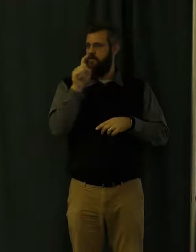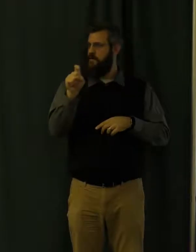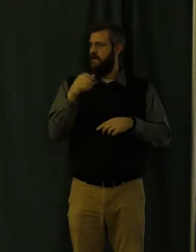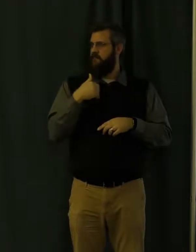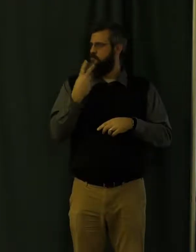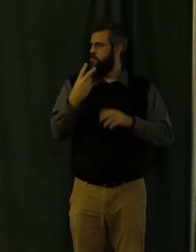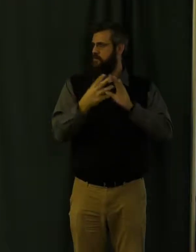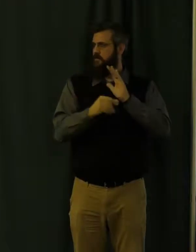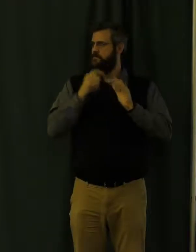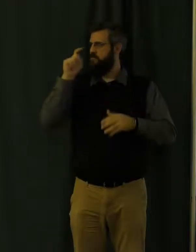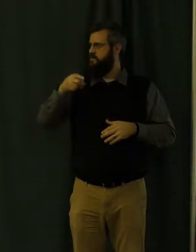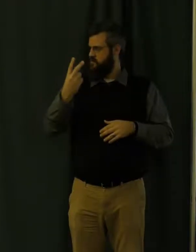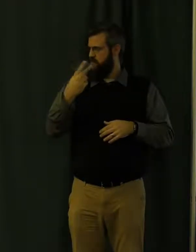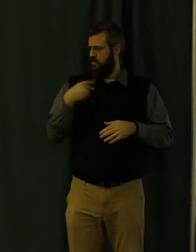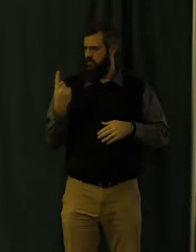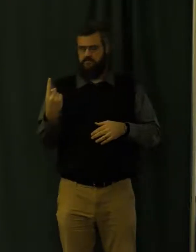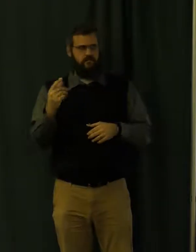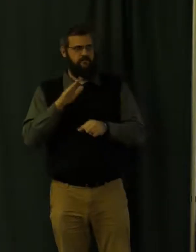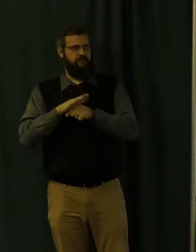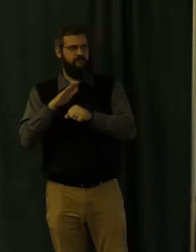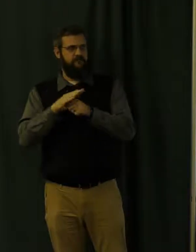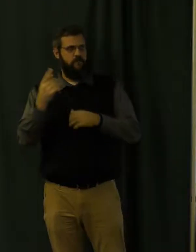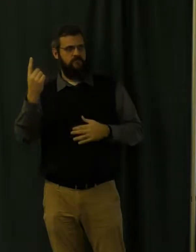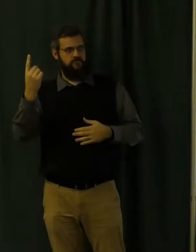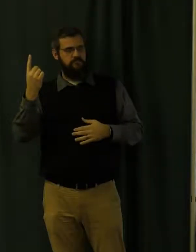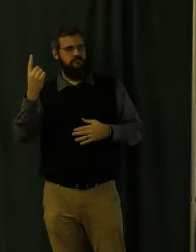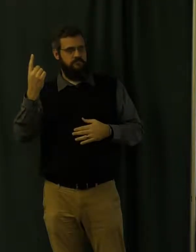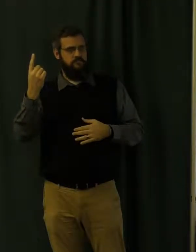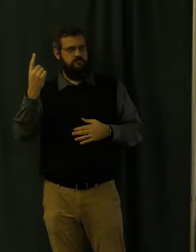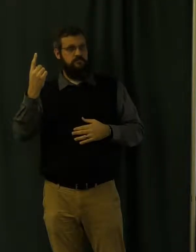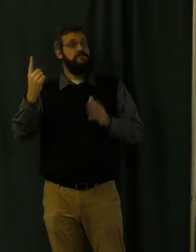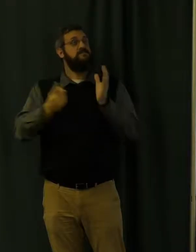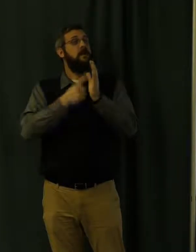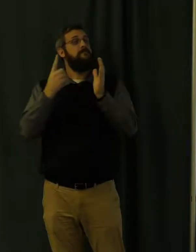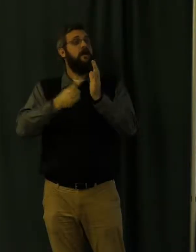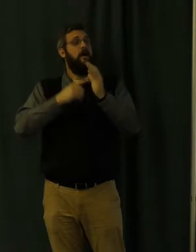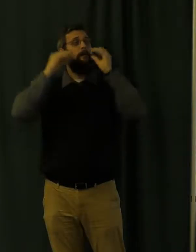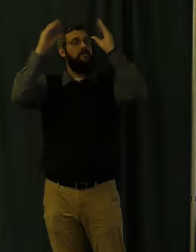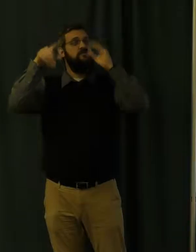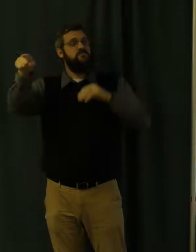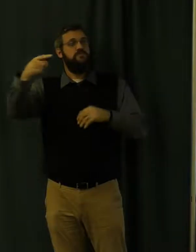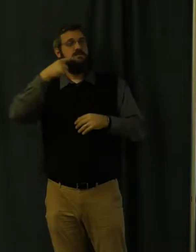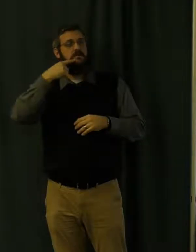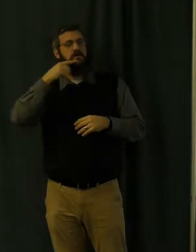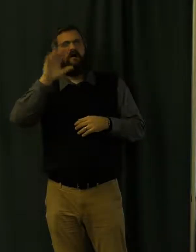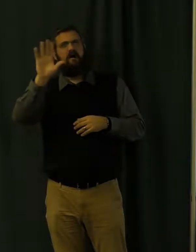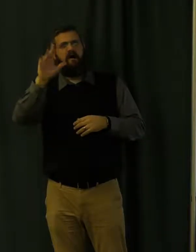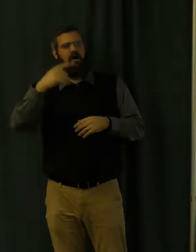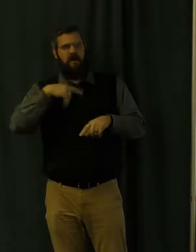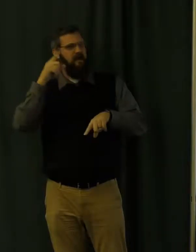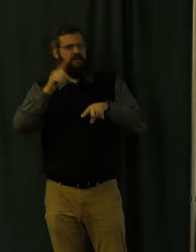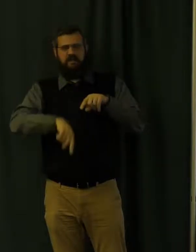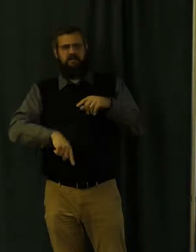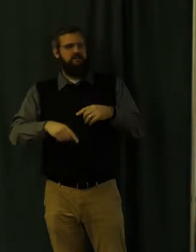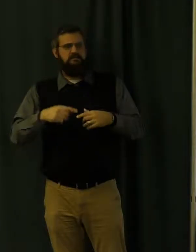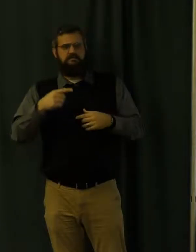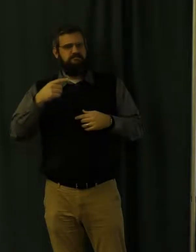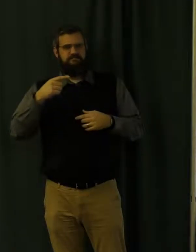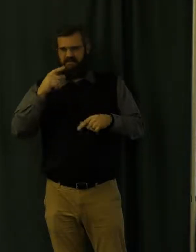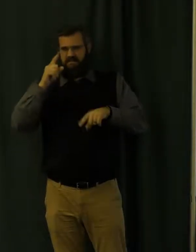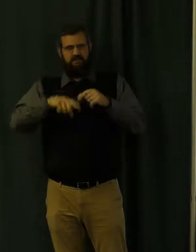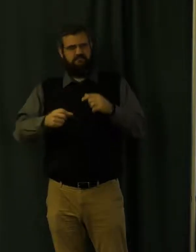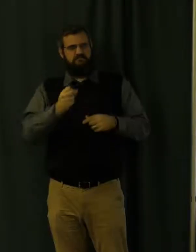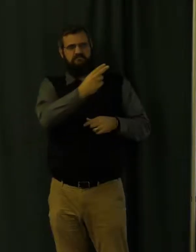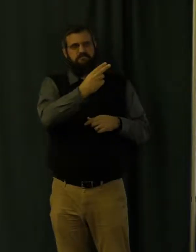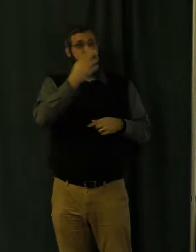2, okay? You just need 1. Now, I usually have a teacher say to me, I can't do that because,